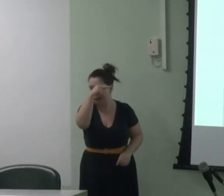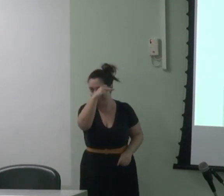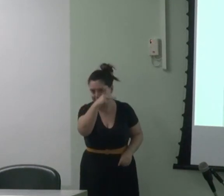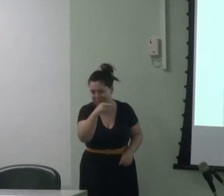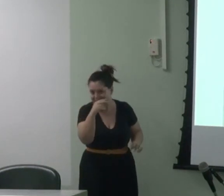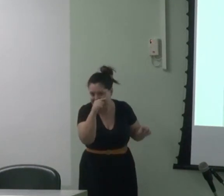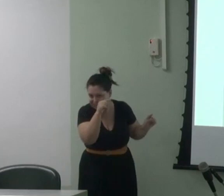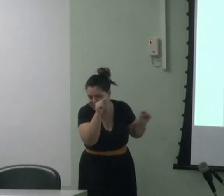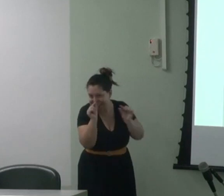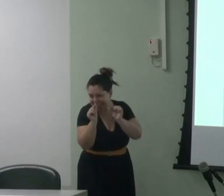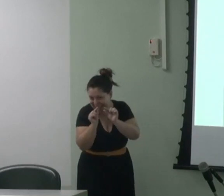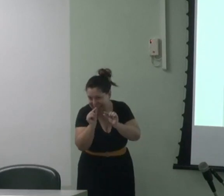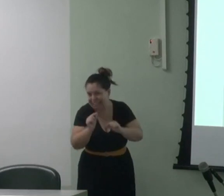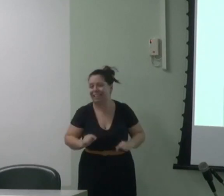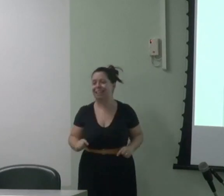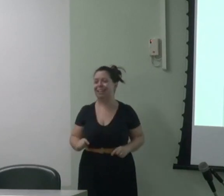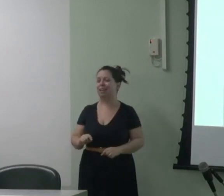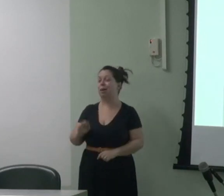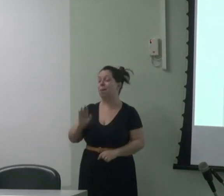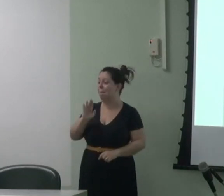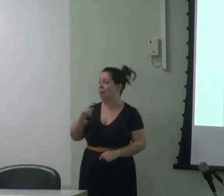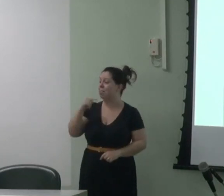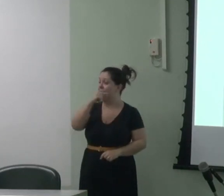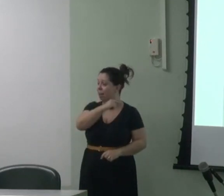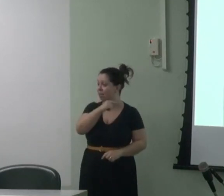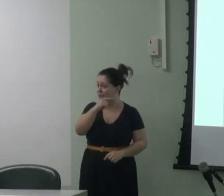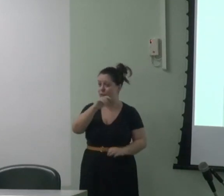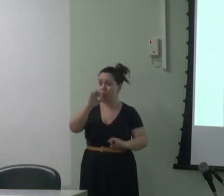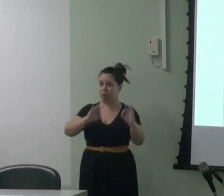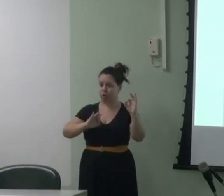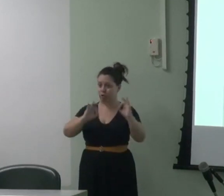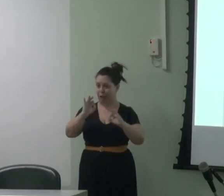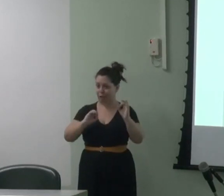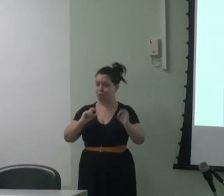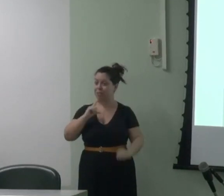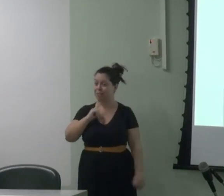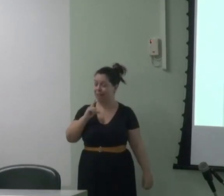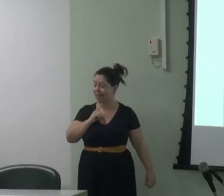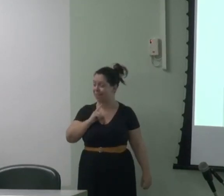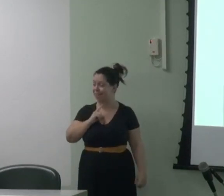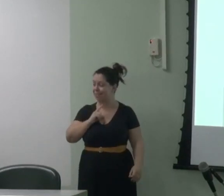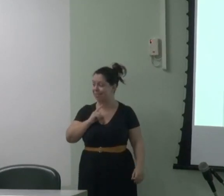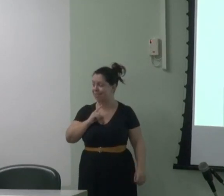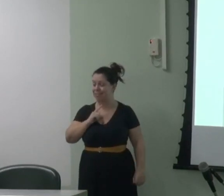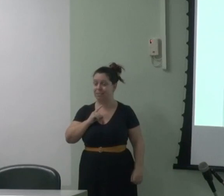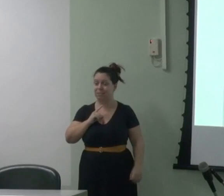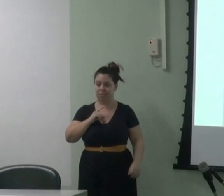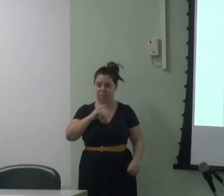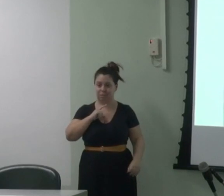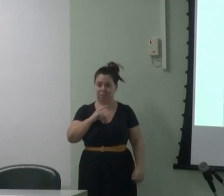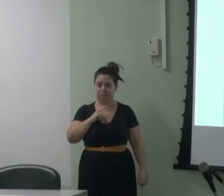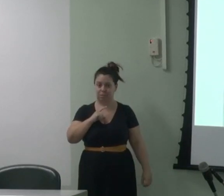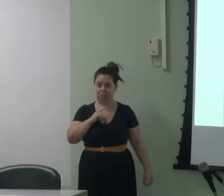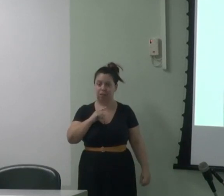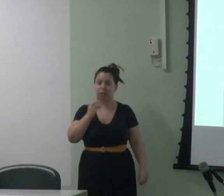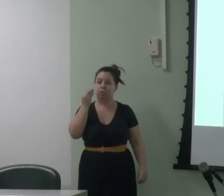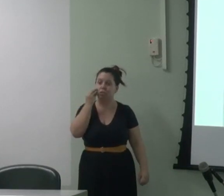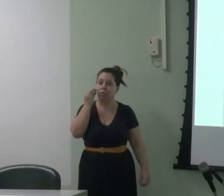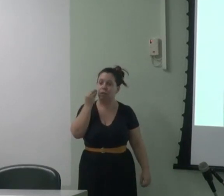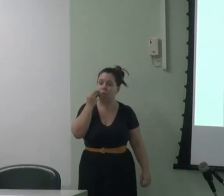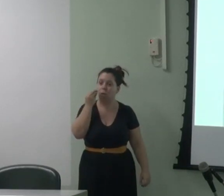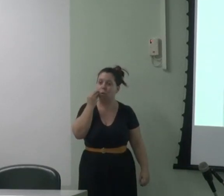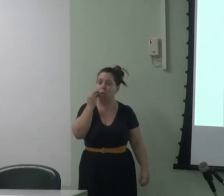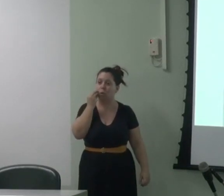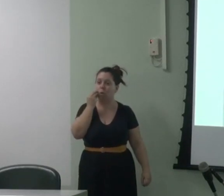should stress that what we had in this project are again resources that were harmonized into